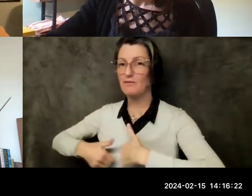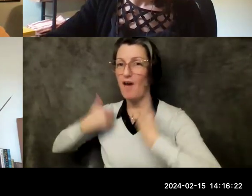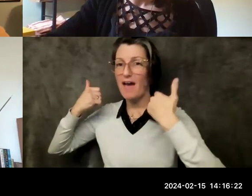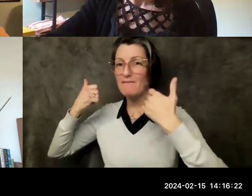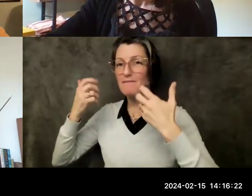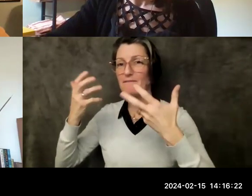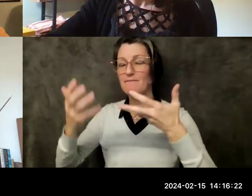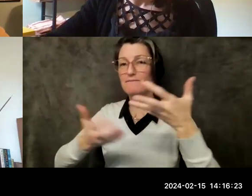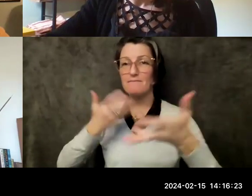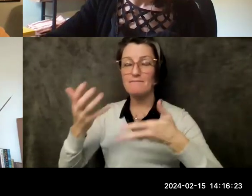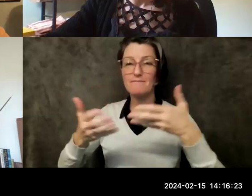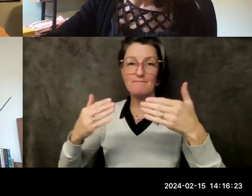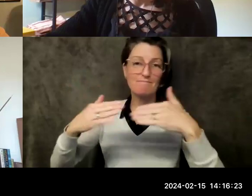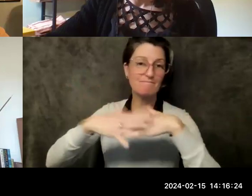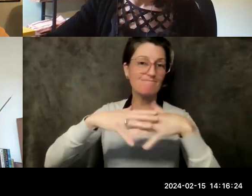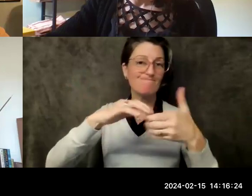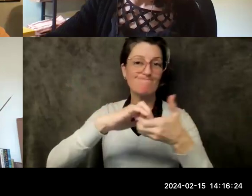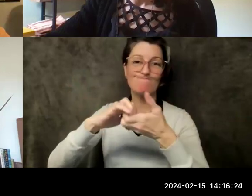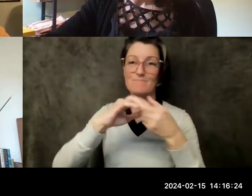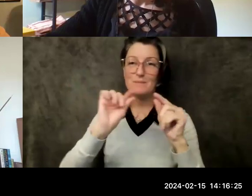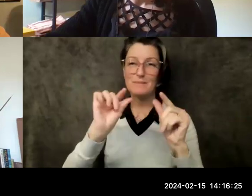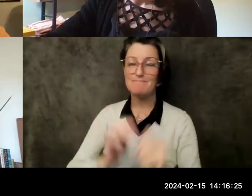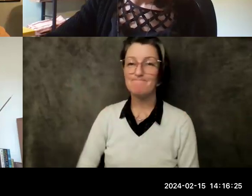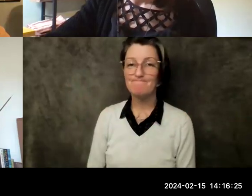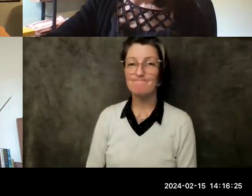Wow. Yeah, no, absolutely. Yeah.